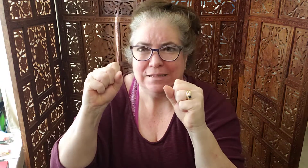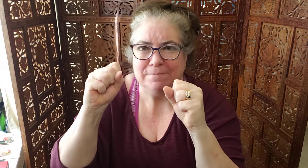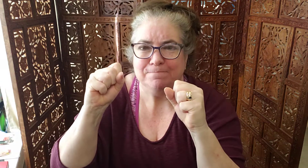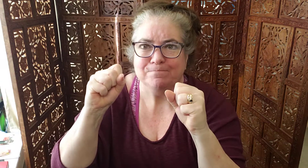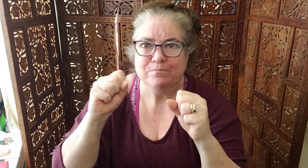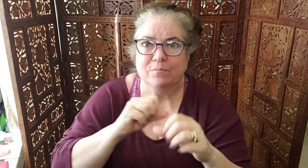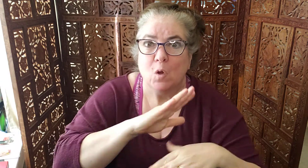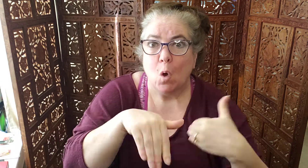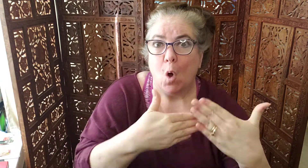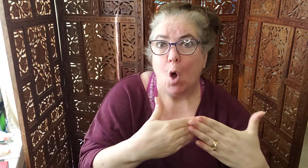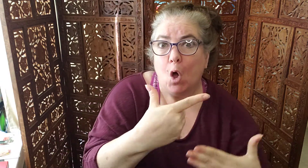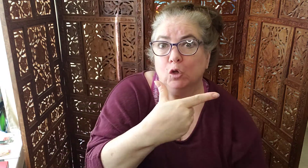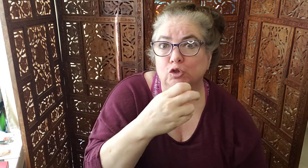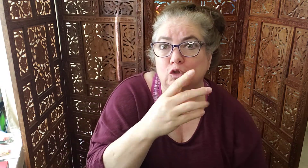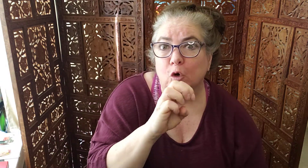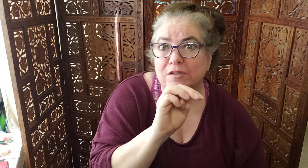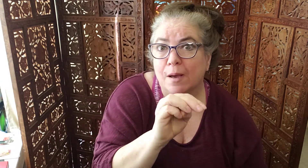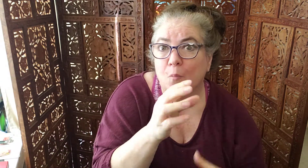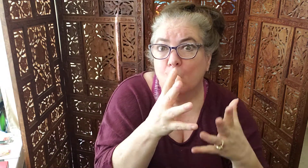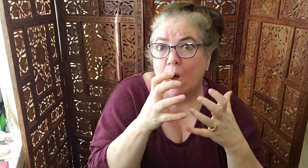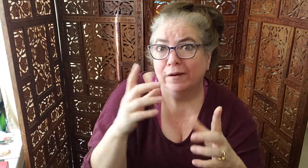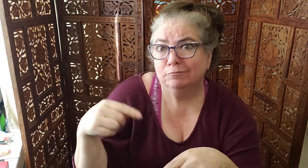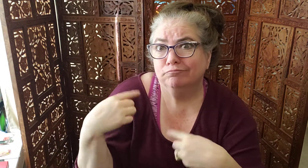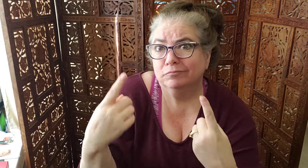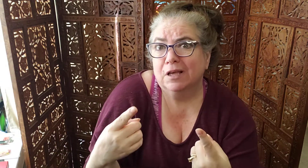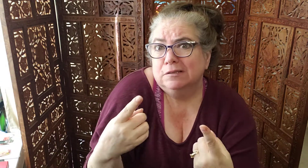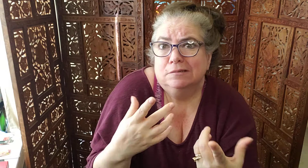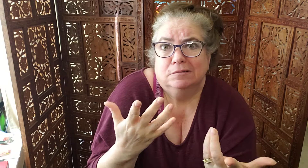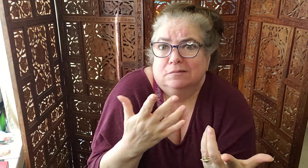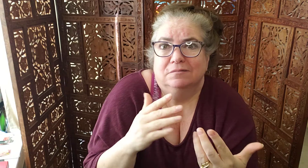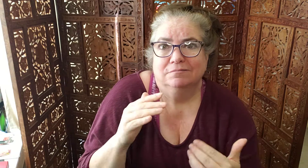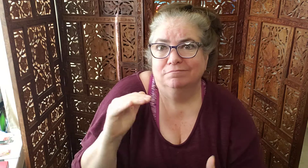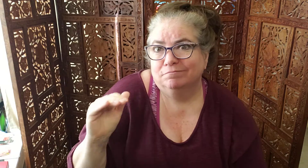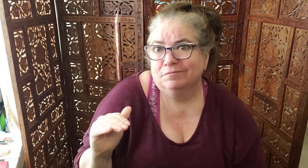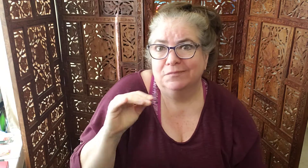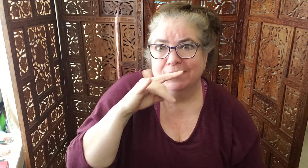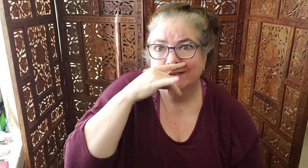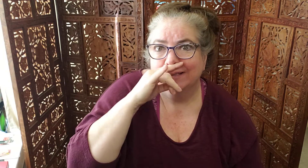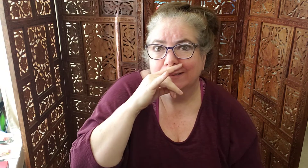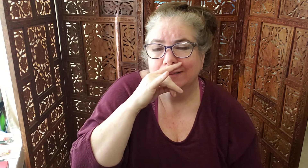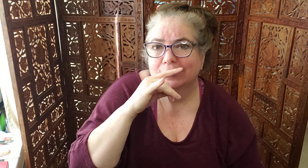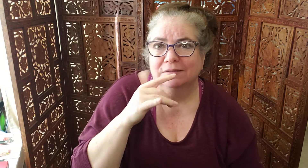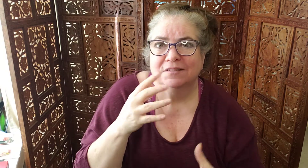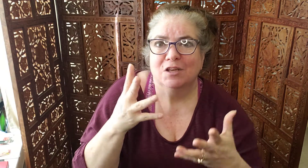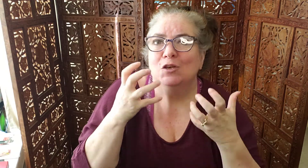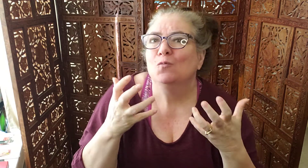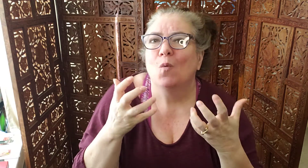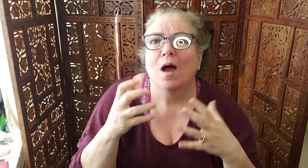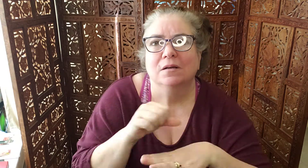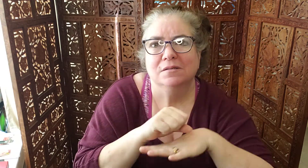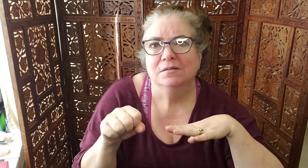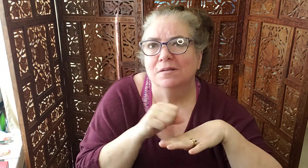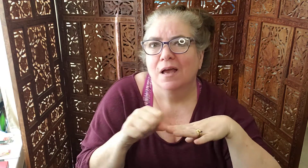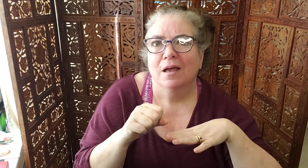on stage. They brought him out for a bow when he was like maybe 1 or 2 years old, and I